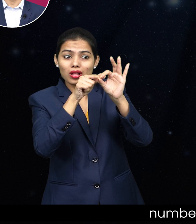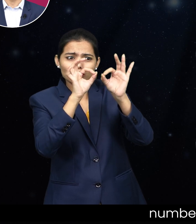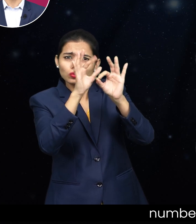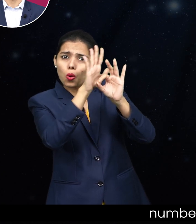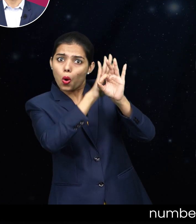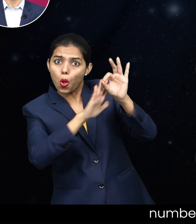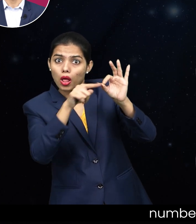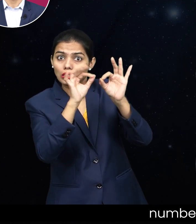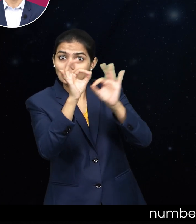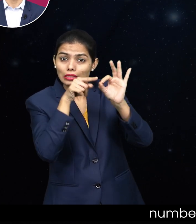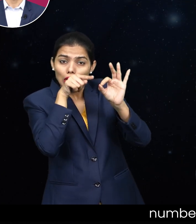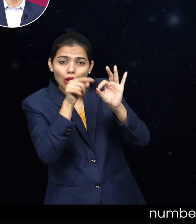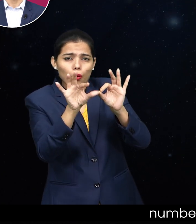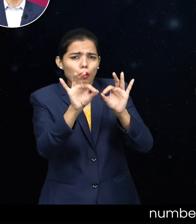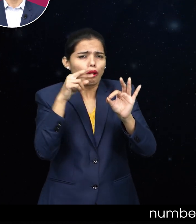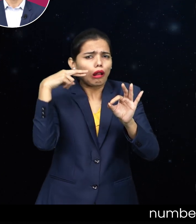number of chromosomes.